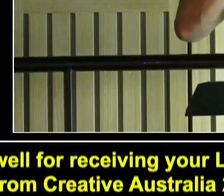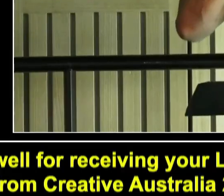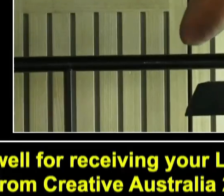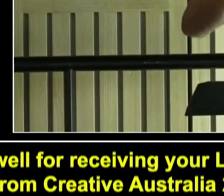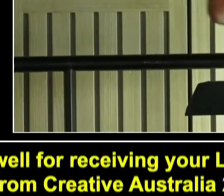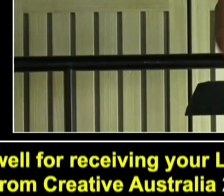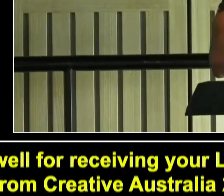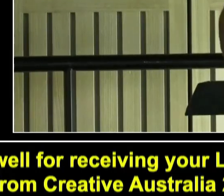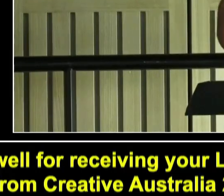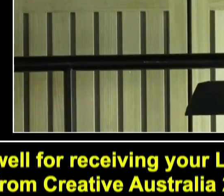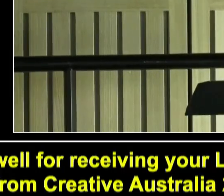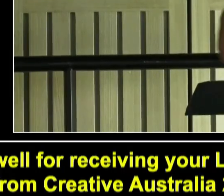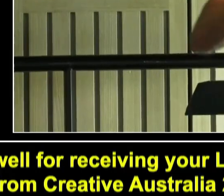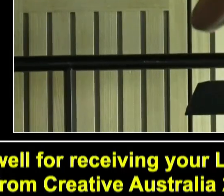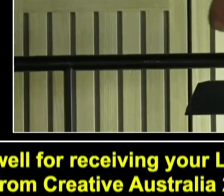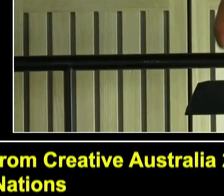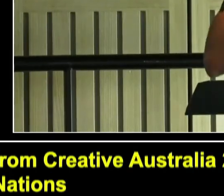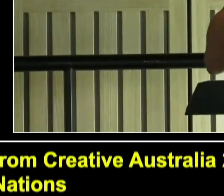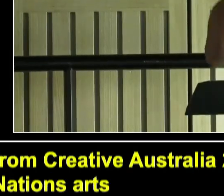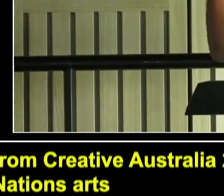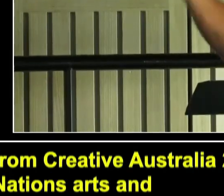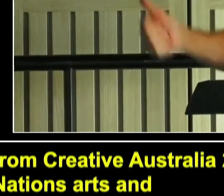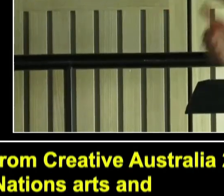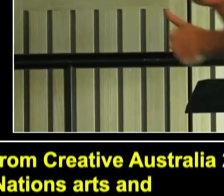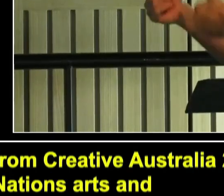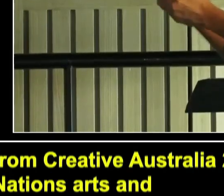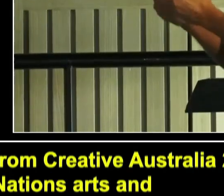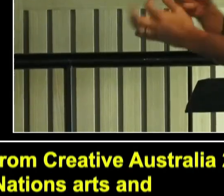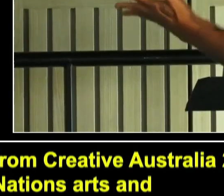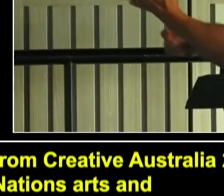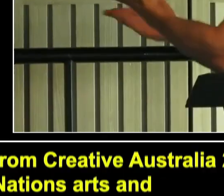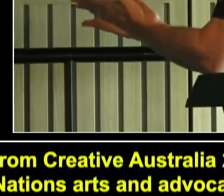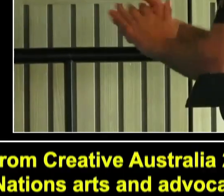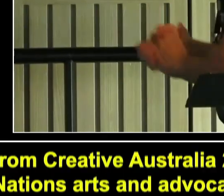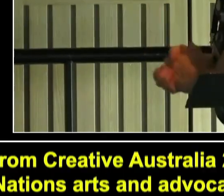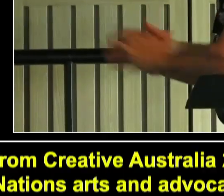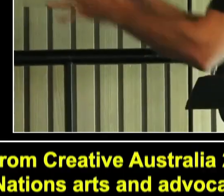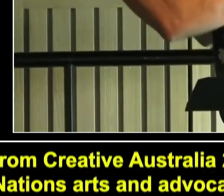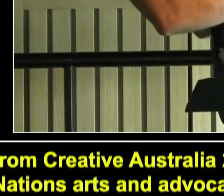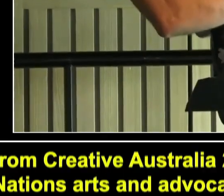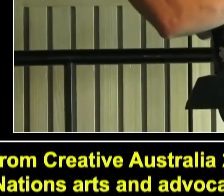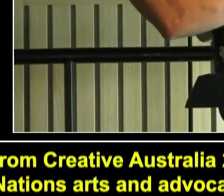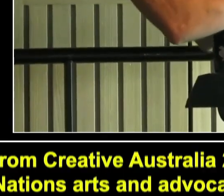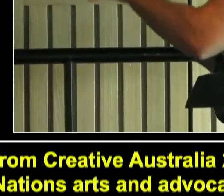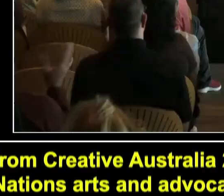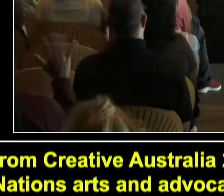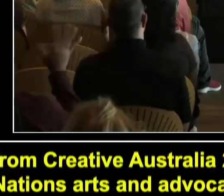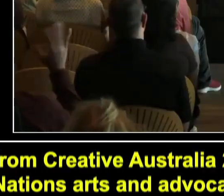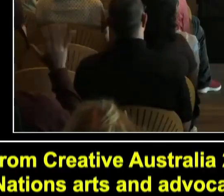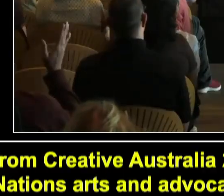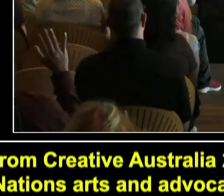advocacy in arts and disability. So congratulations, Uncle Paul.